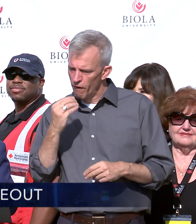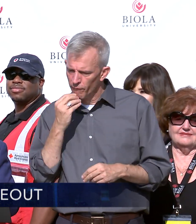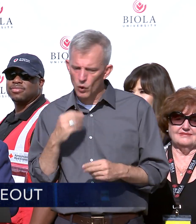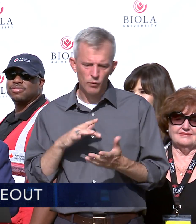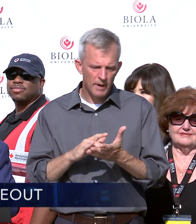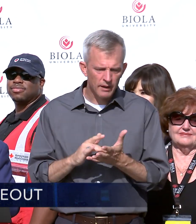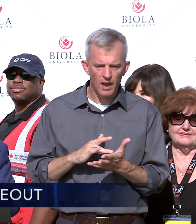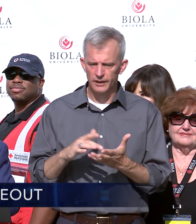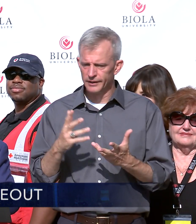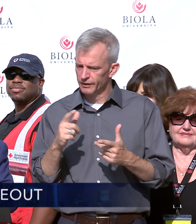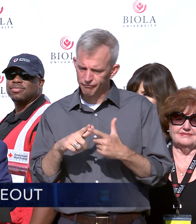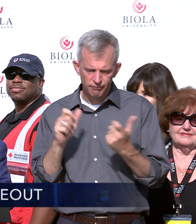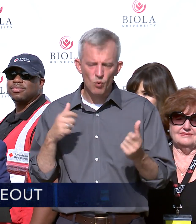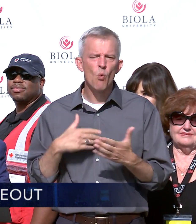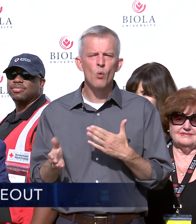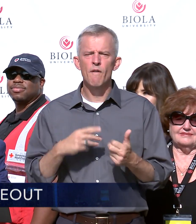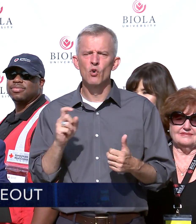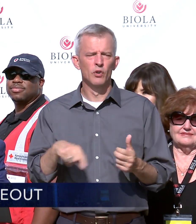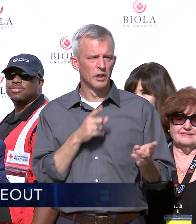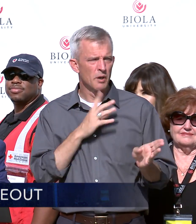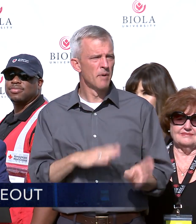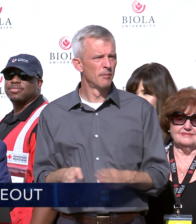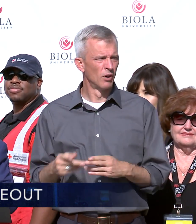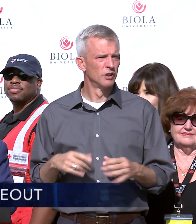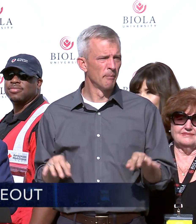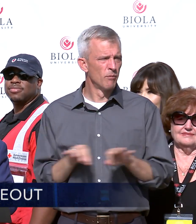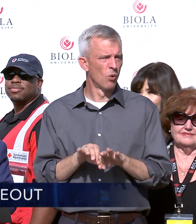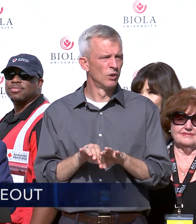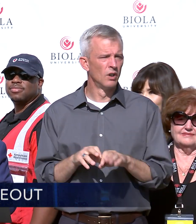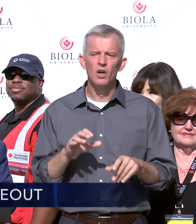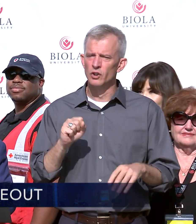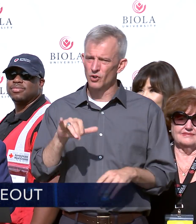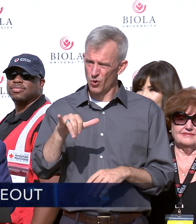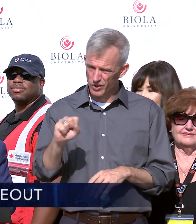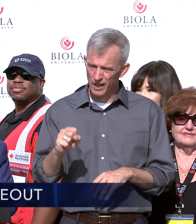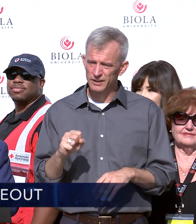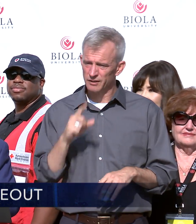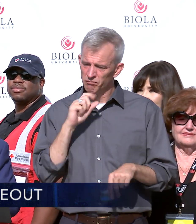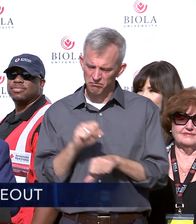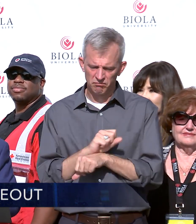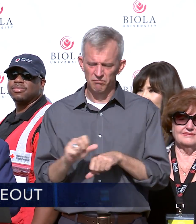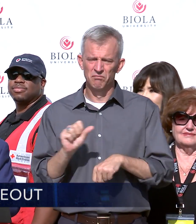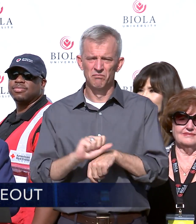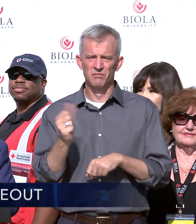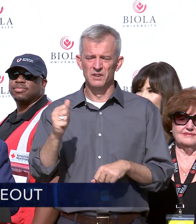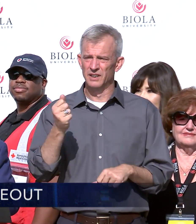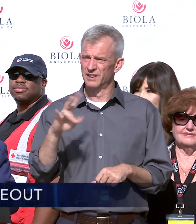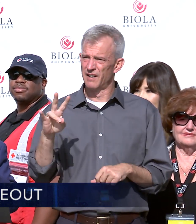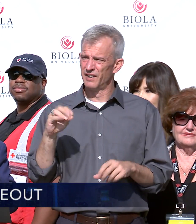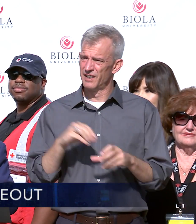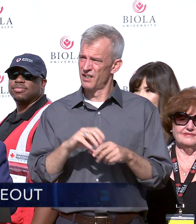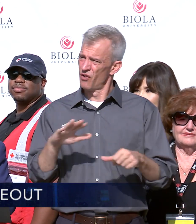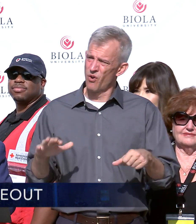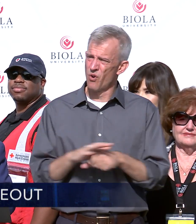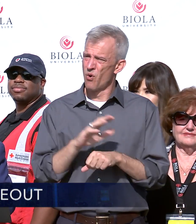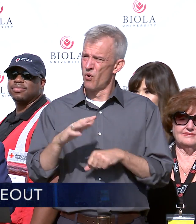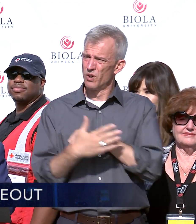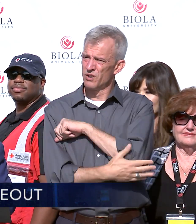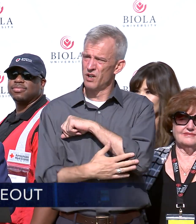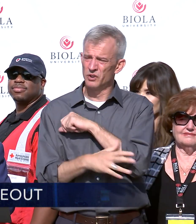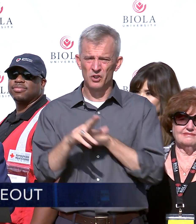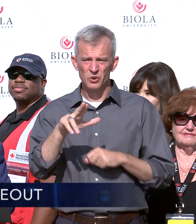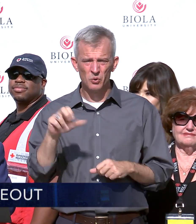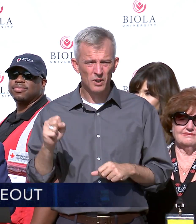is you need to prepare, it's so important. So yes, indeed, at 1017, across America, across